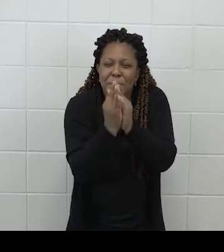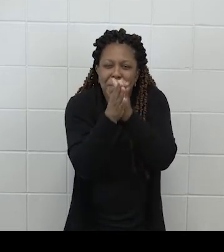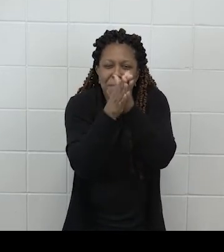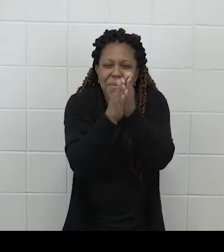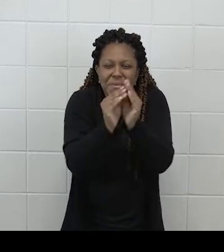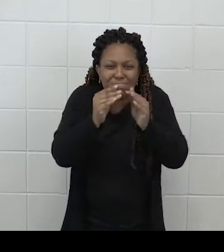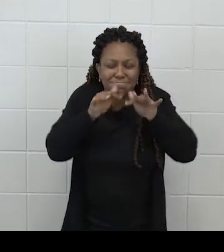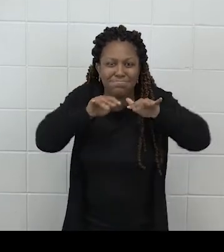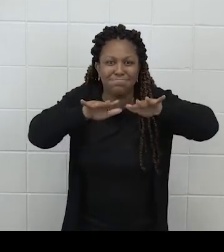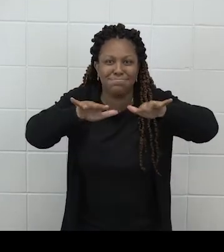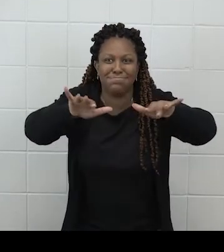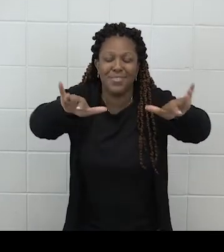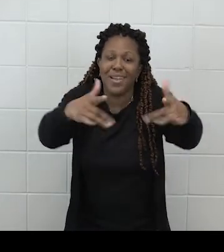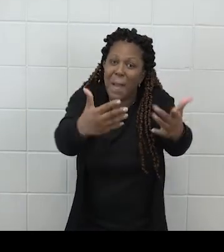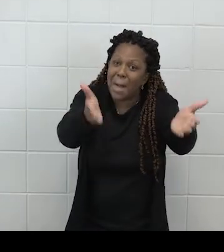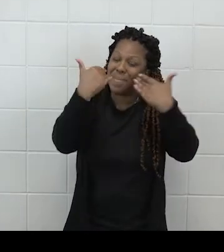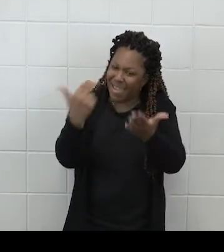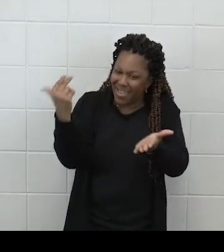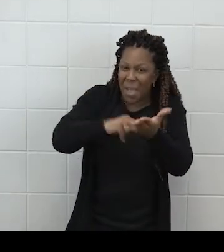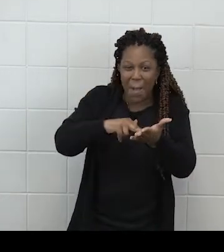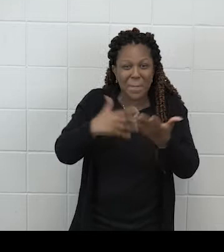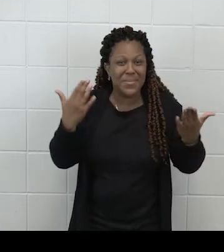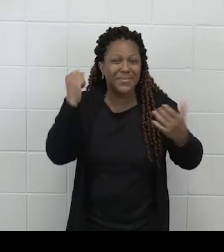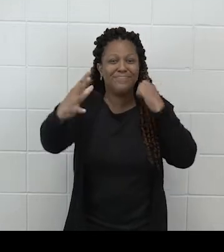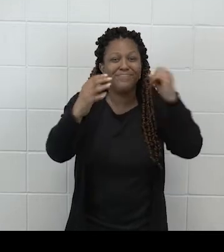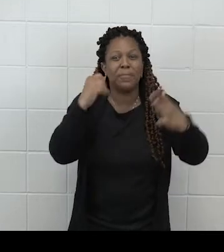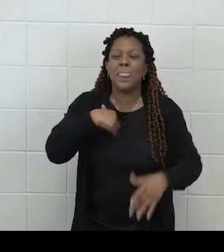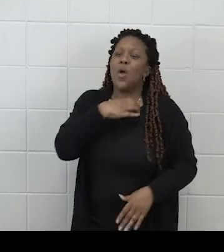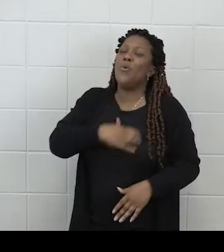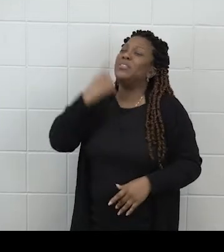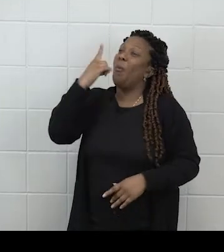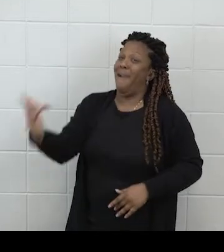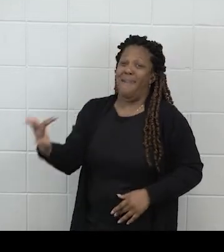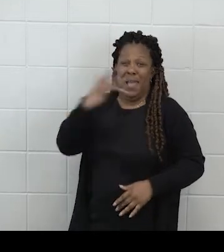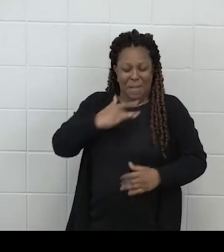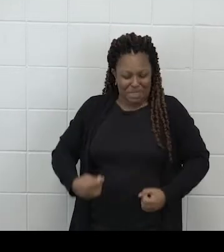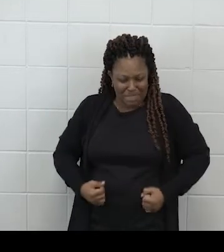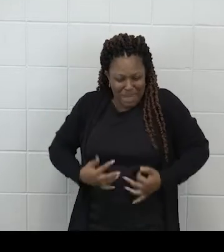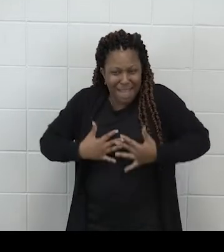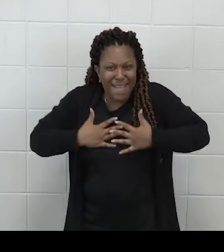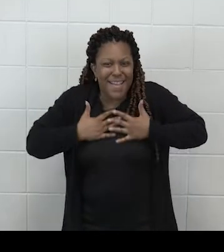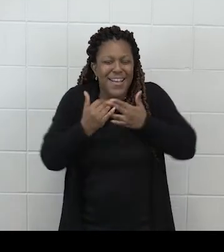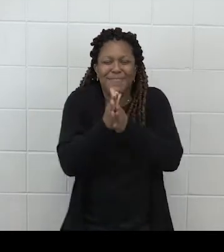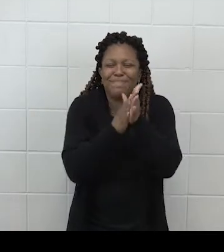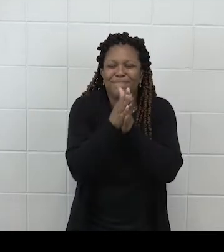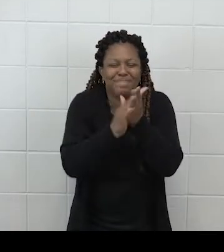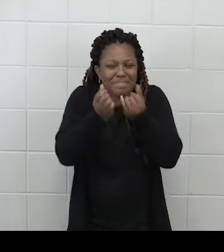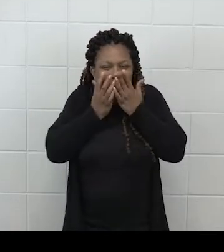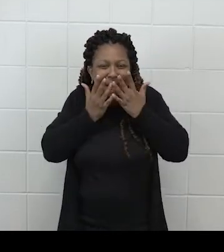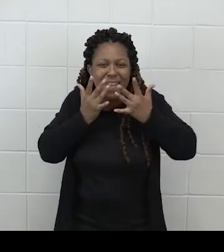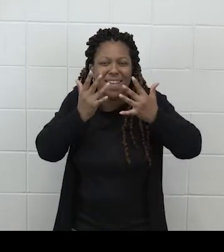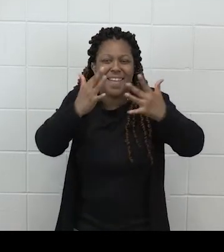on, hit me with the chorus. I wish somebody's soul would catch on fire, catch